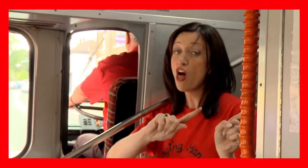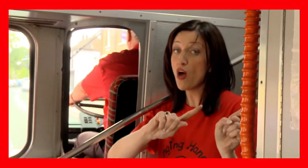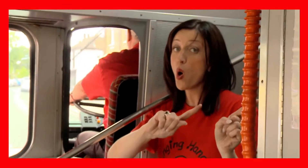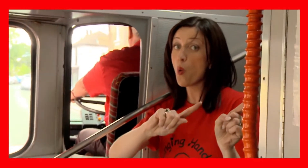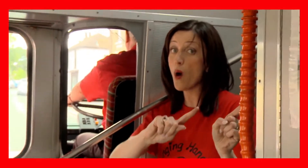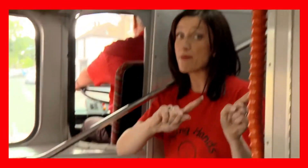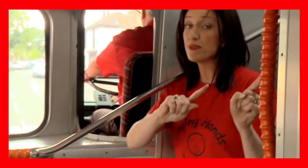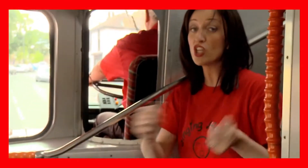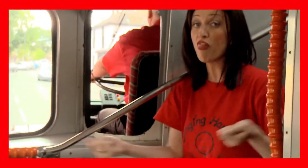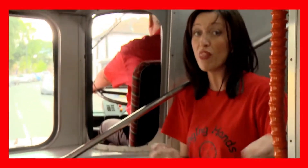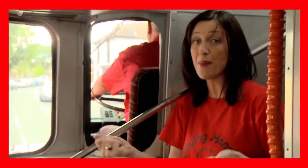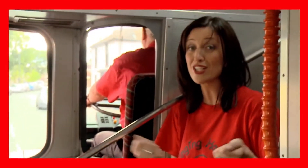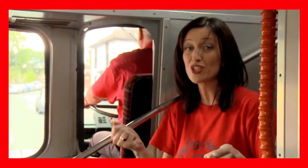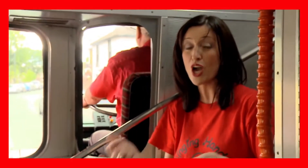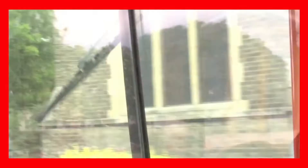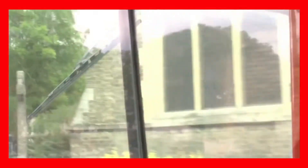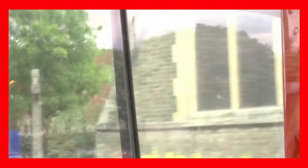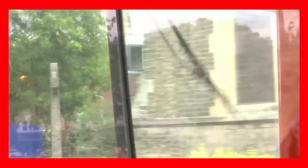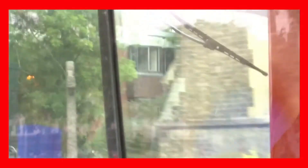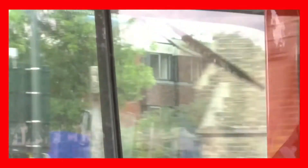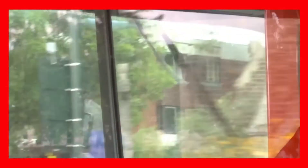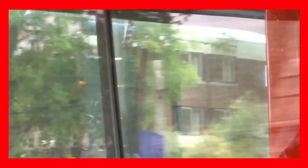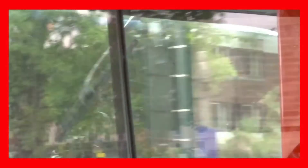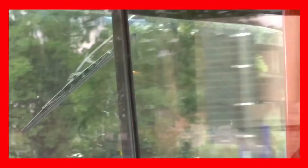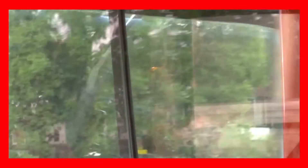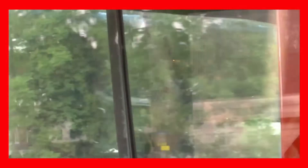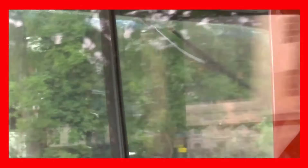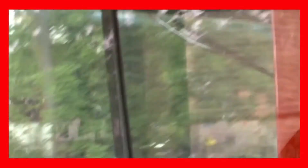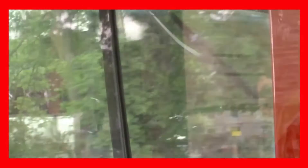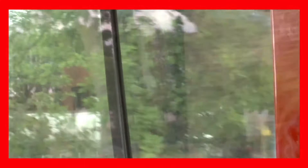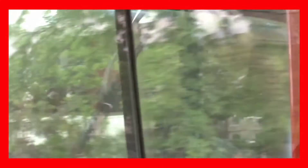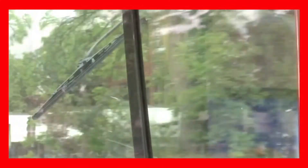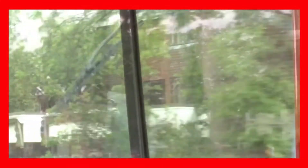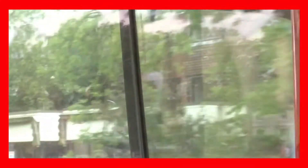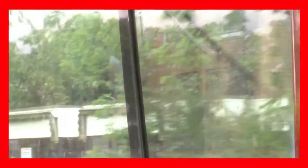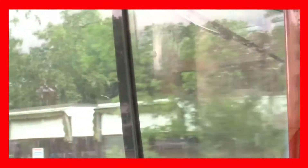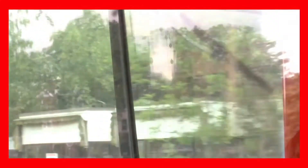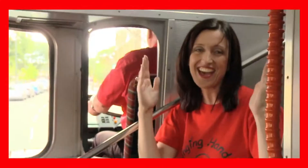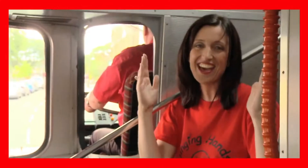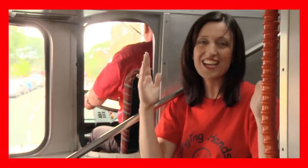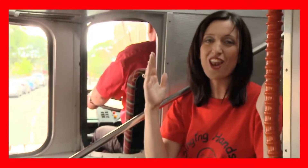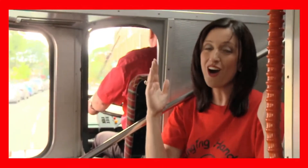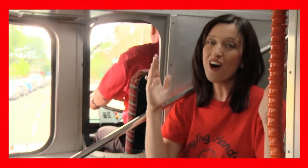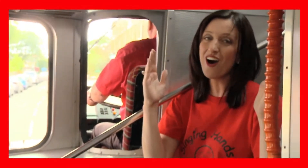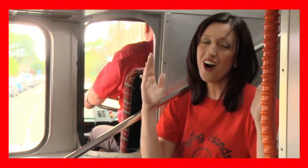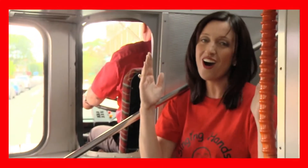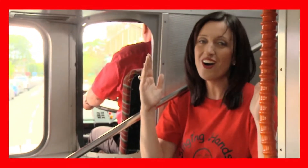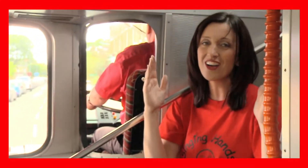The wipers on the bus go swish, swish, swish all day long.